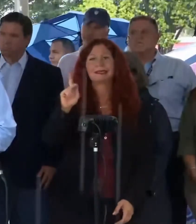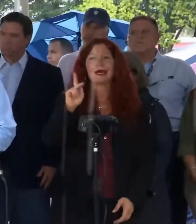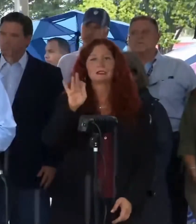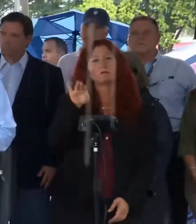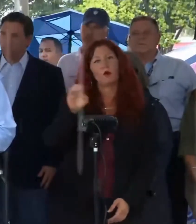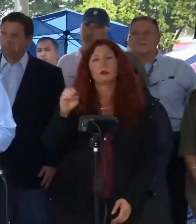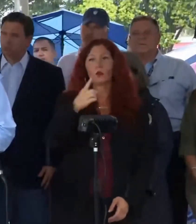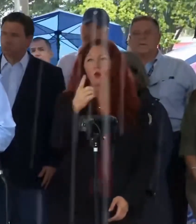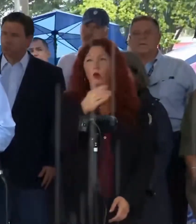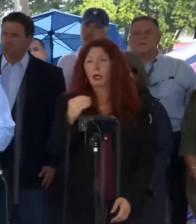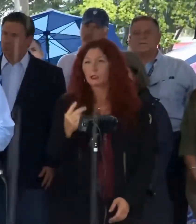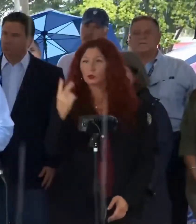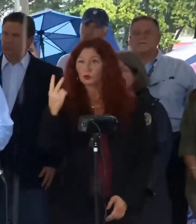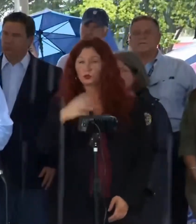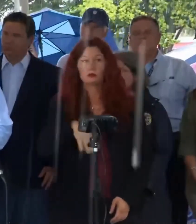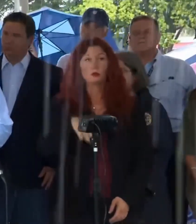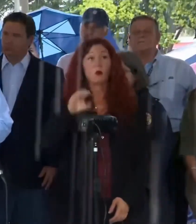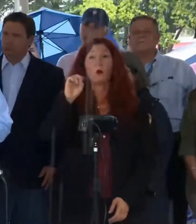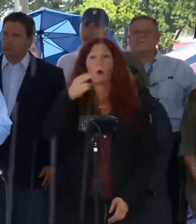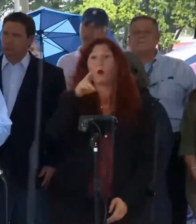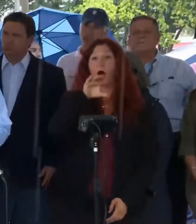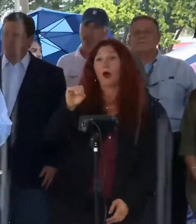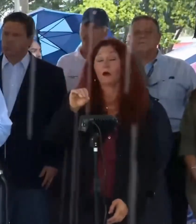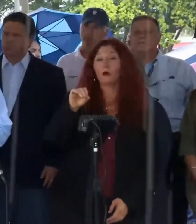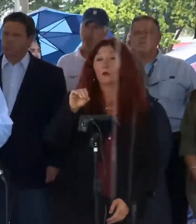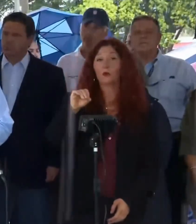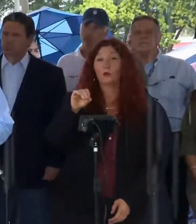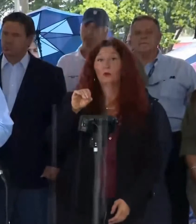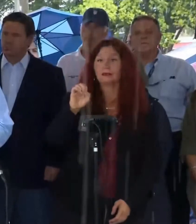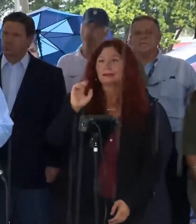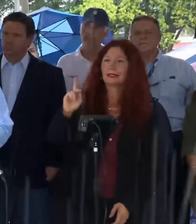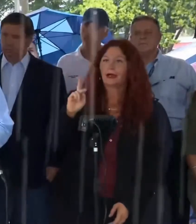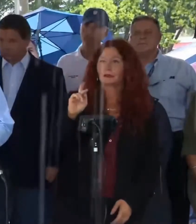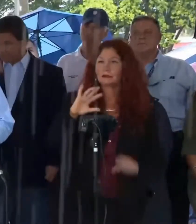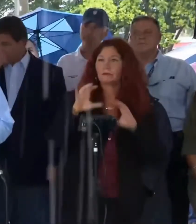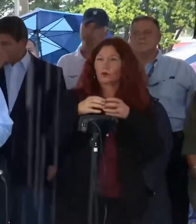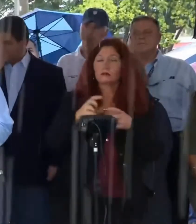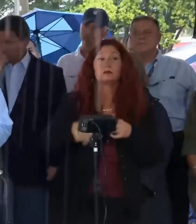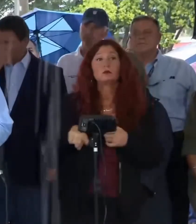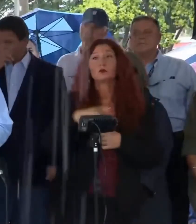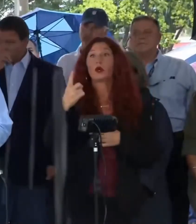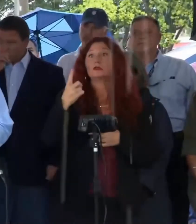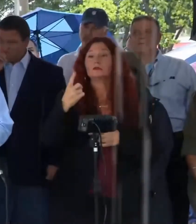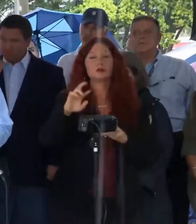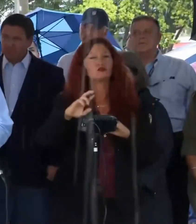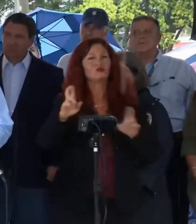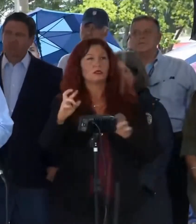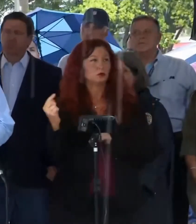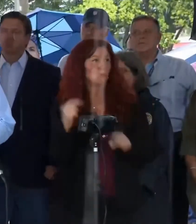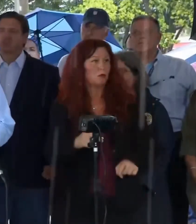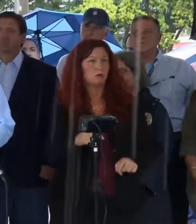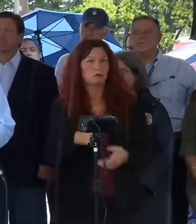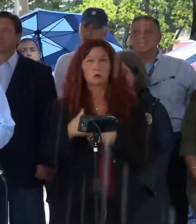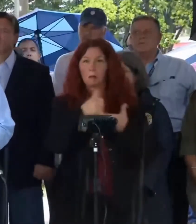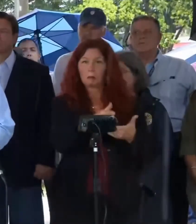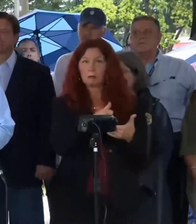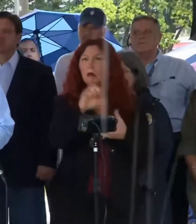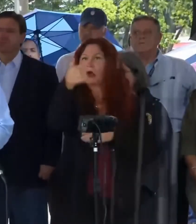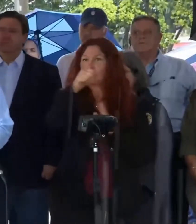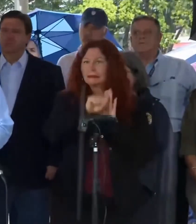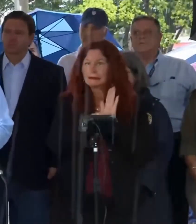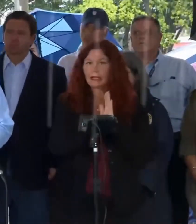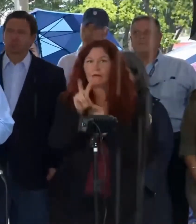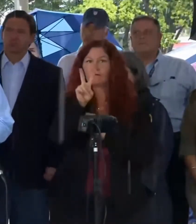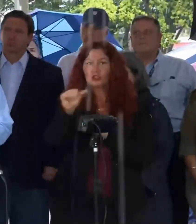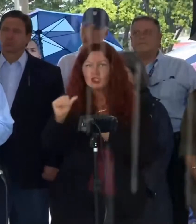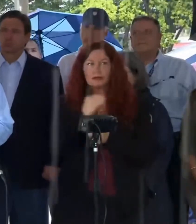2, and Ohio Task Force 1 are on standby awaiting any type of resource request that we may need.